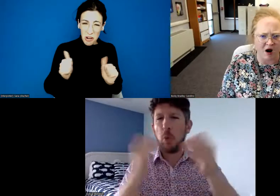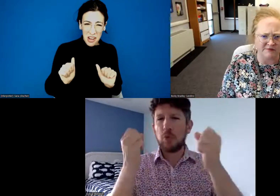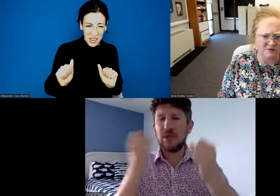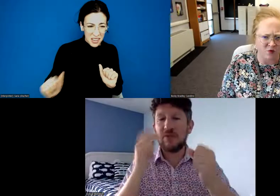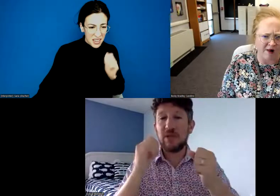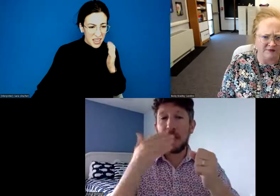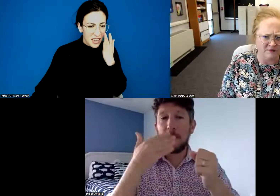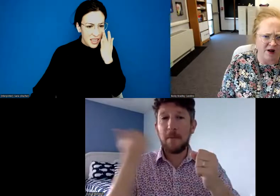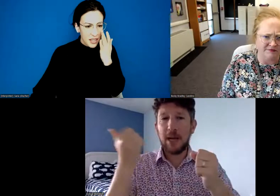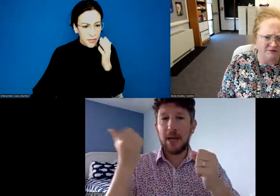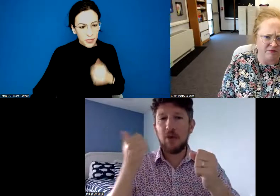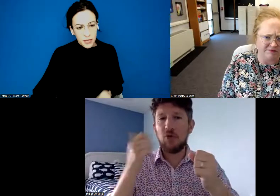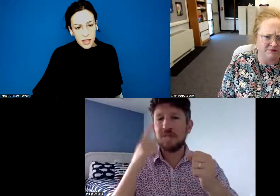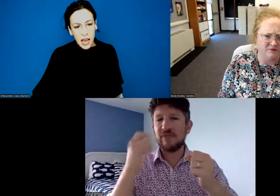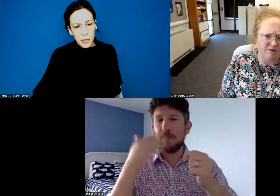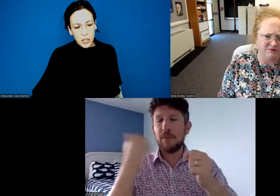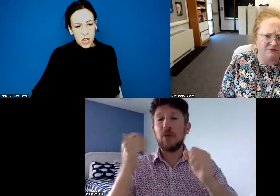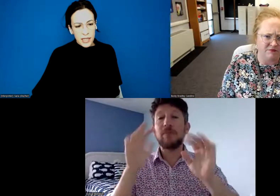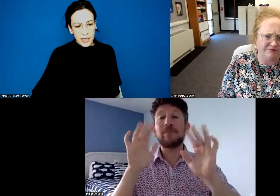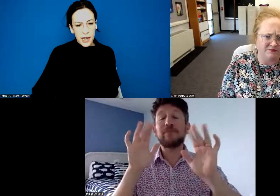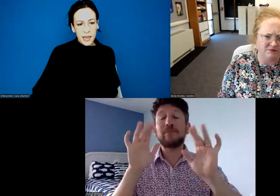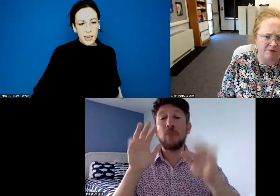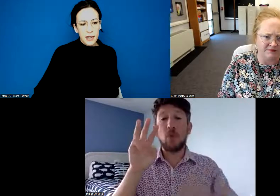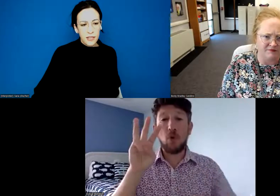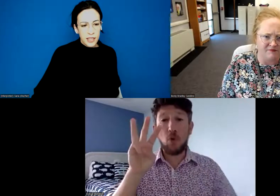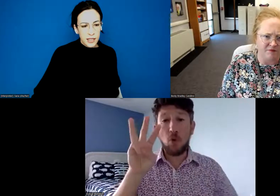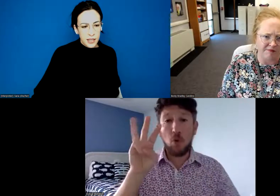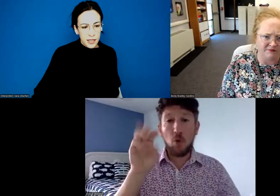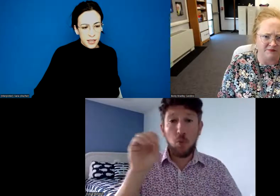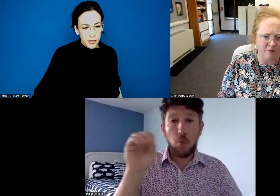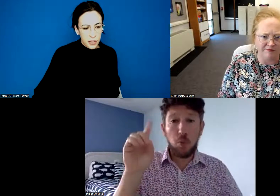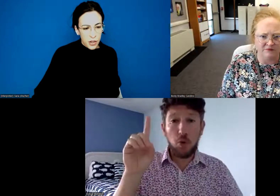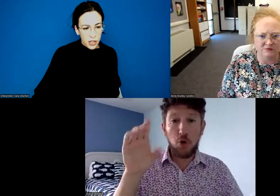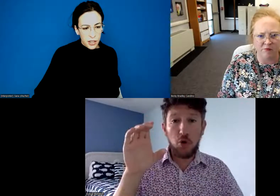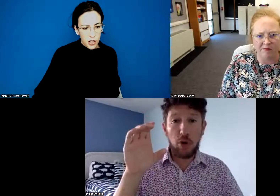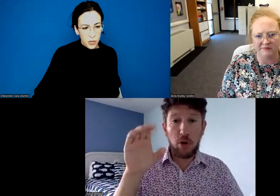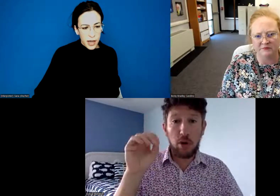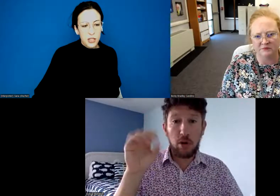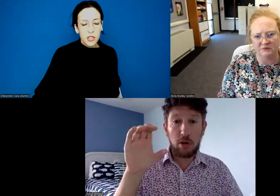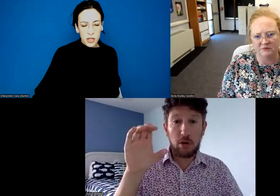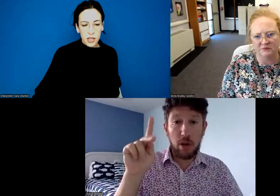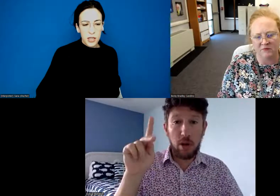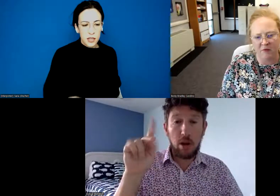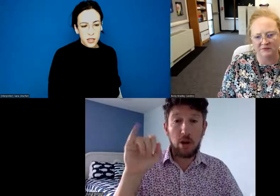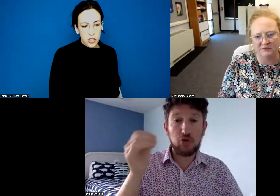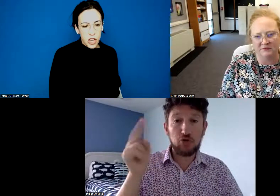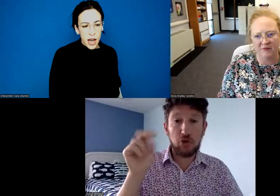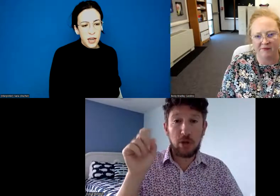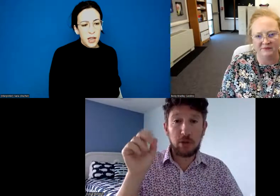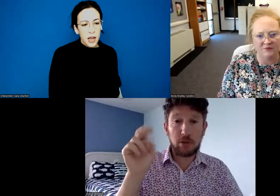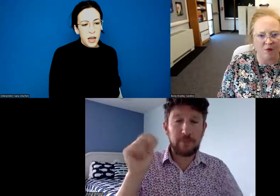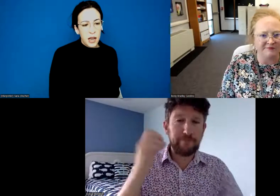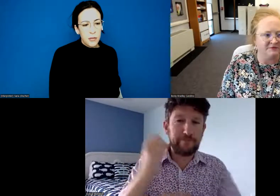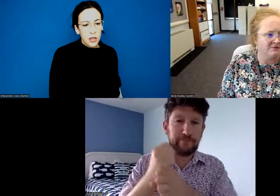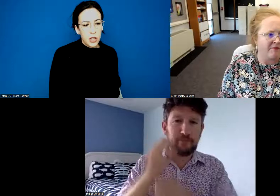We could try. I'm going to try to sign, and if we're struggling, then I'll go back to the